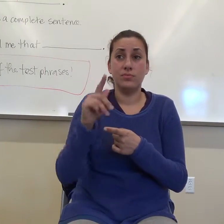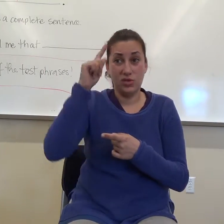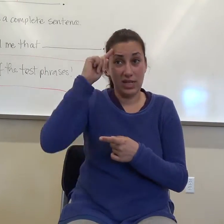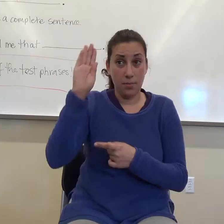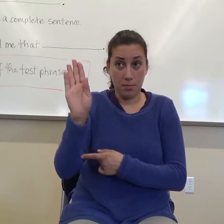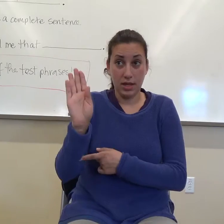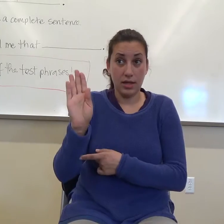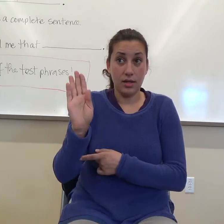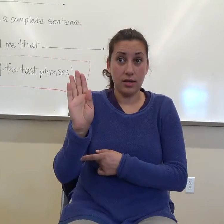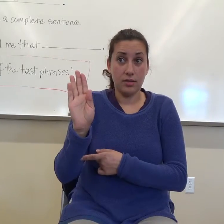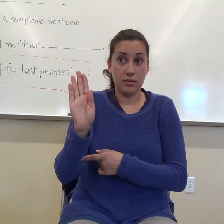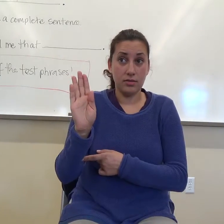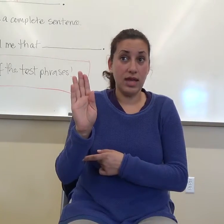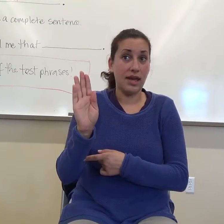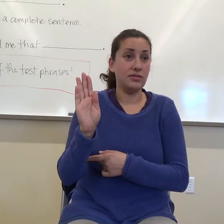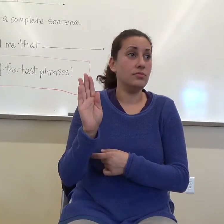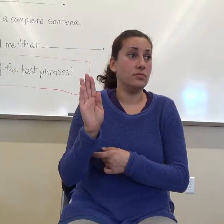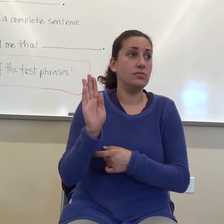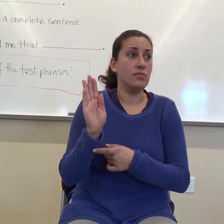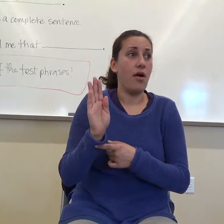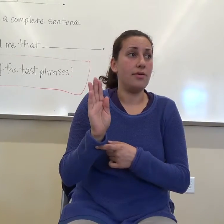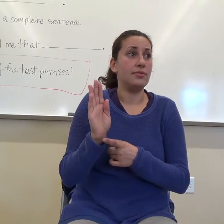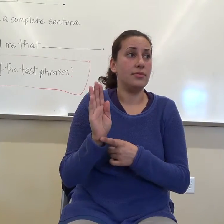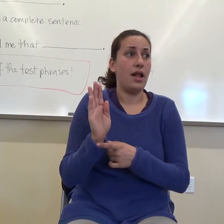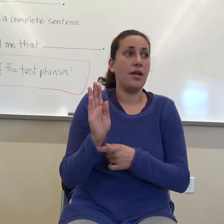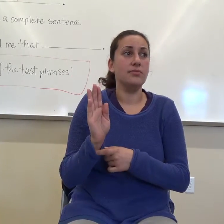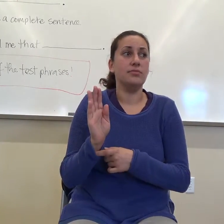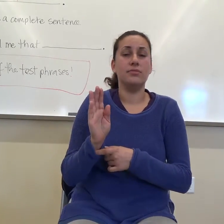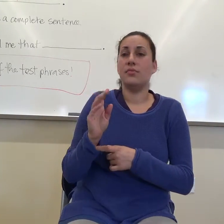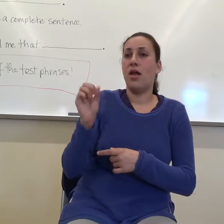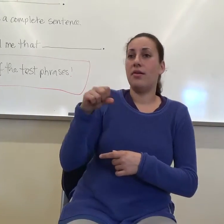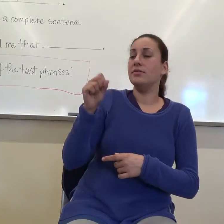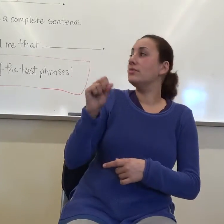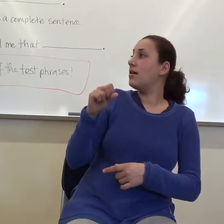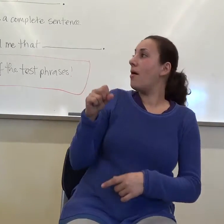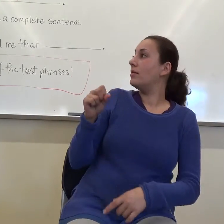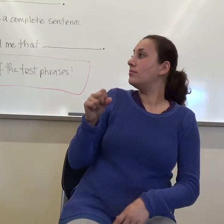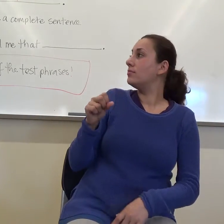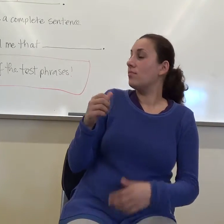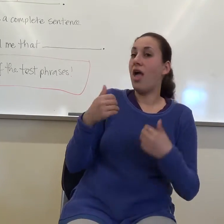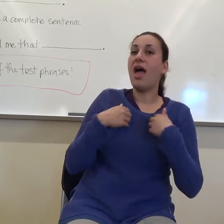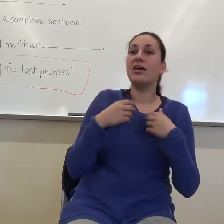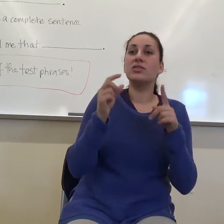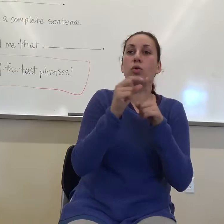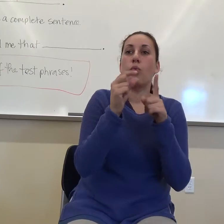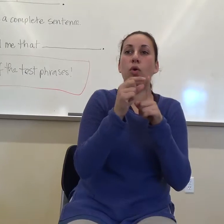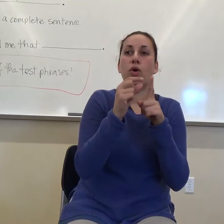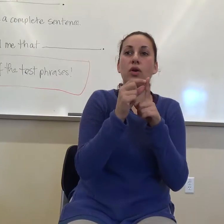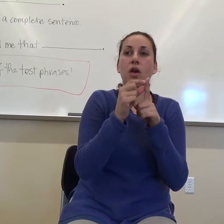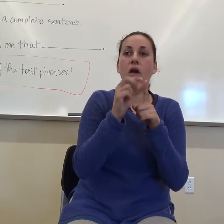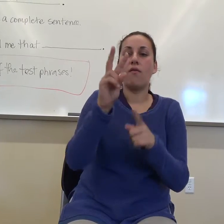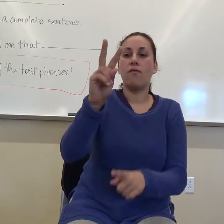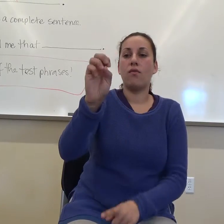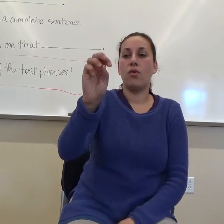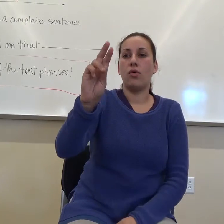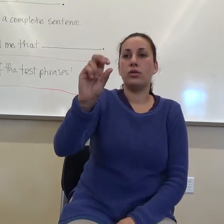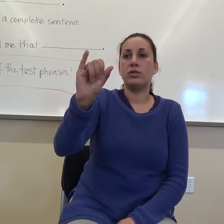Anybody pick that? Yeah. Okay, yeah, because this is, it has the word versions, several versions exist, but